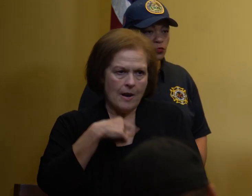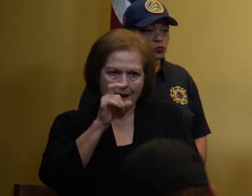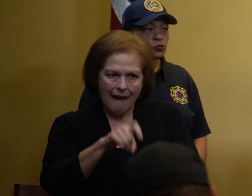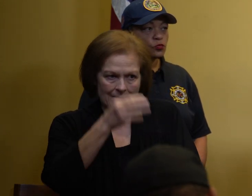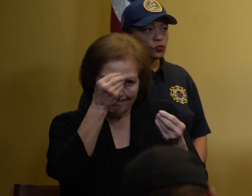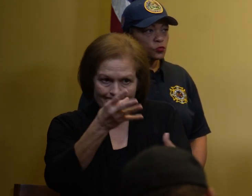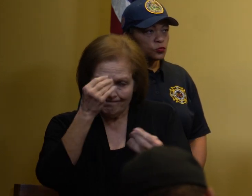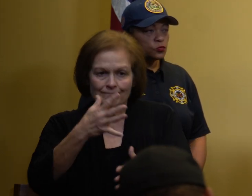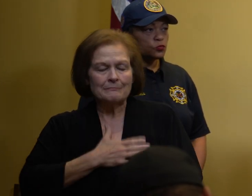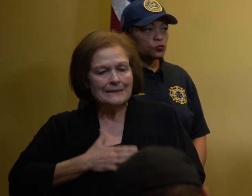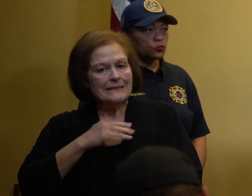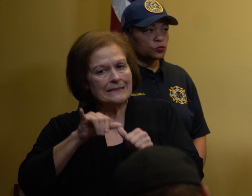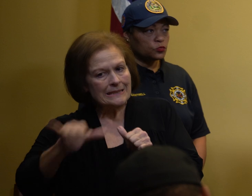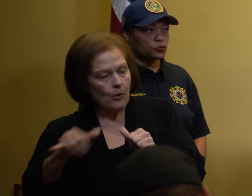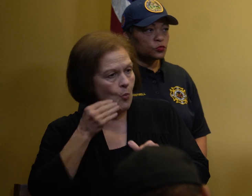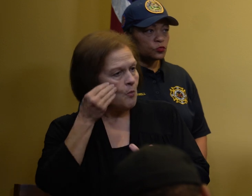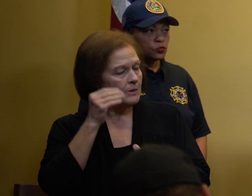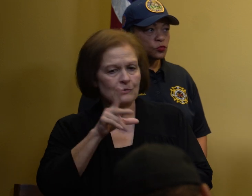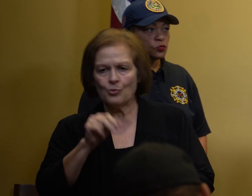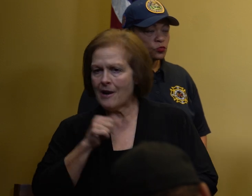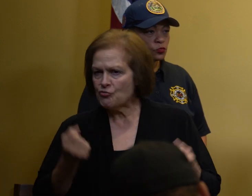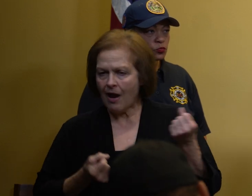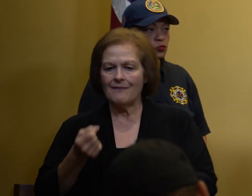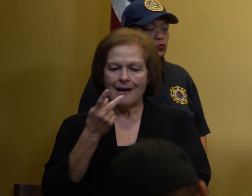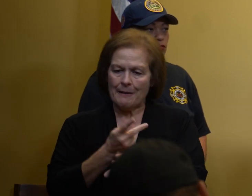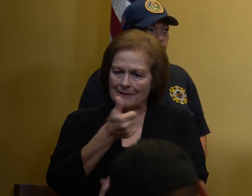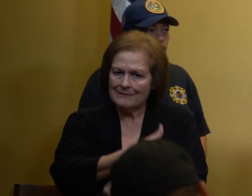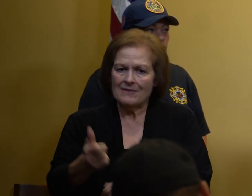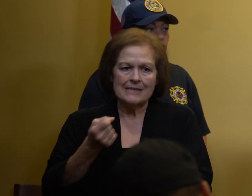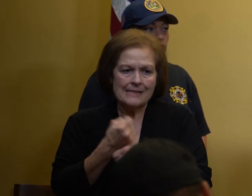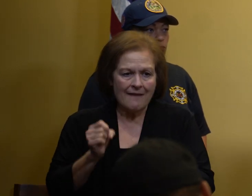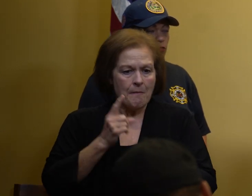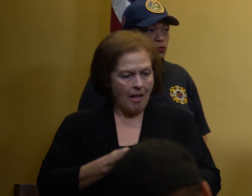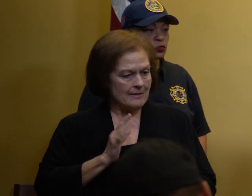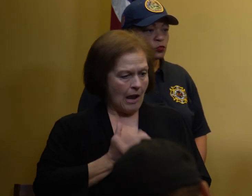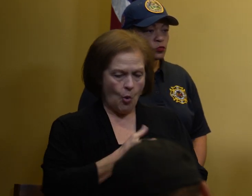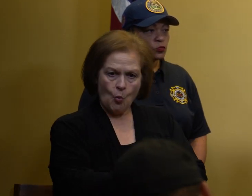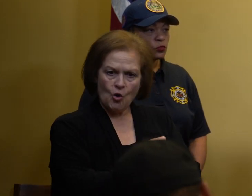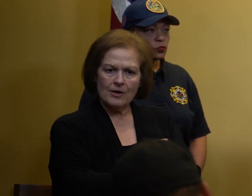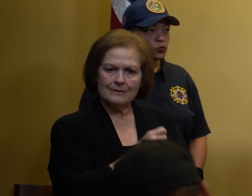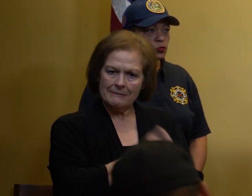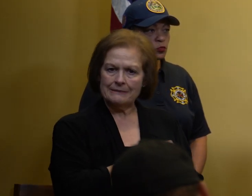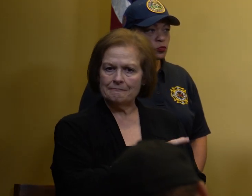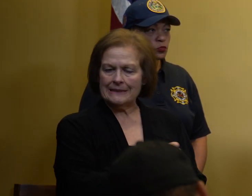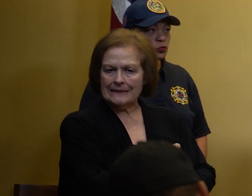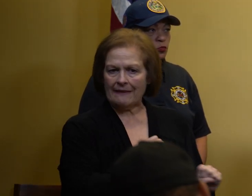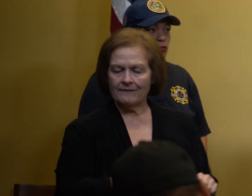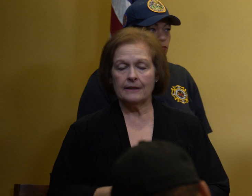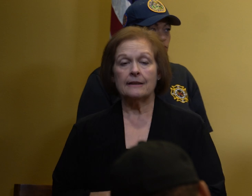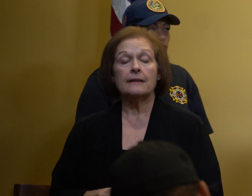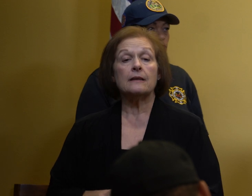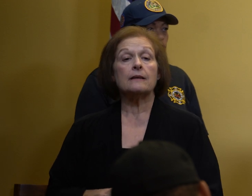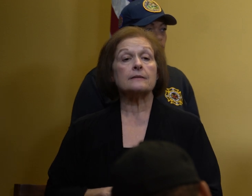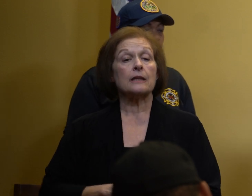indoors and stay off the roads. It keeps you safe. It keeps all of our people safe, and we'll get through this. Isolated